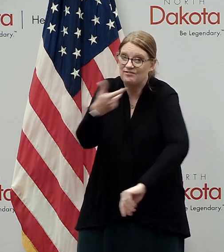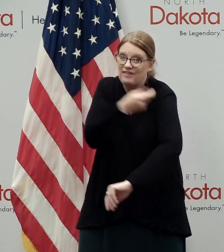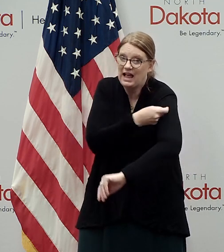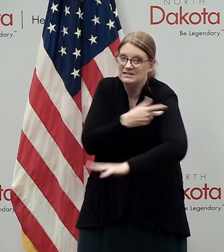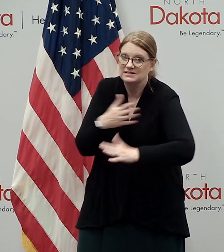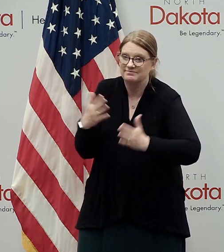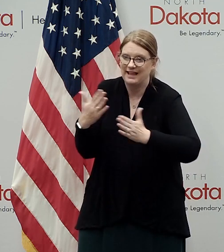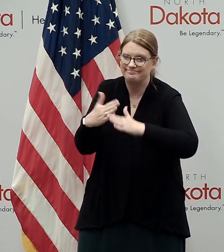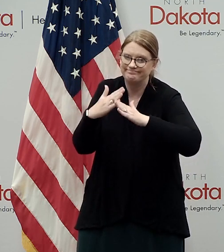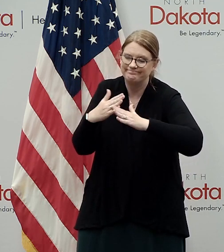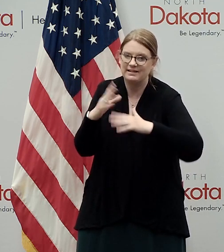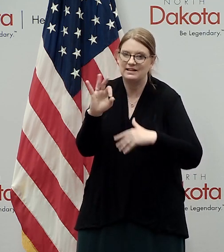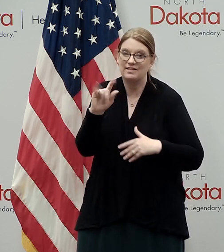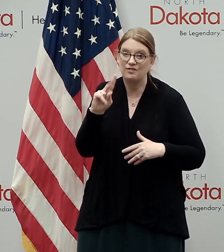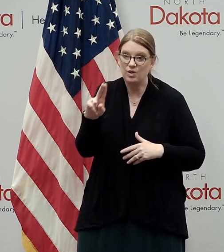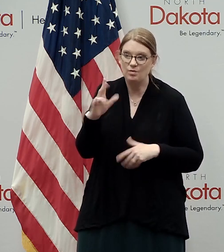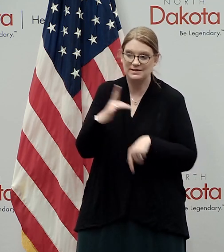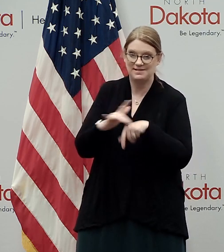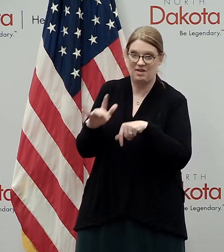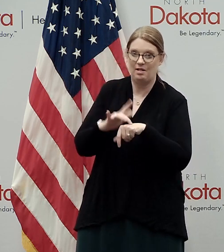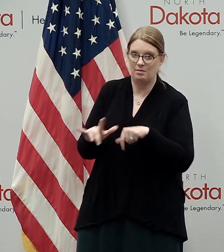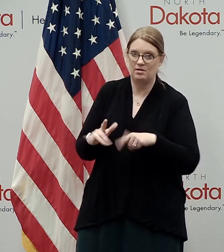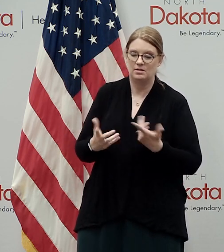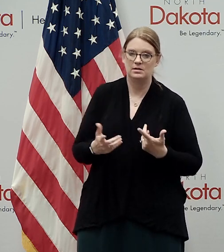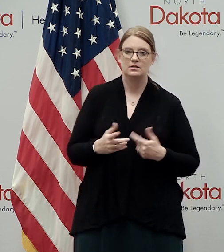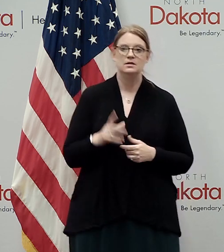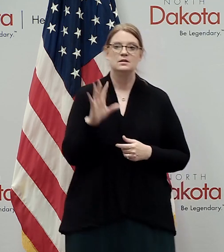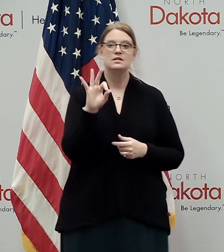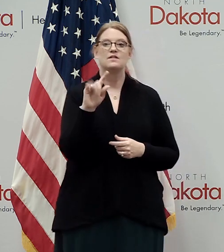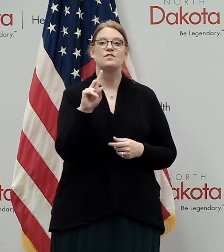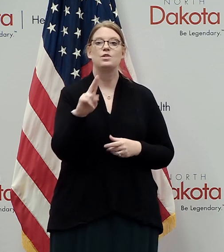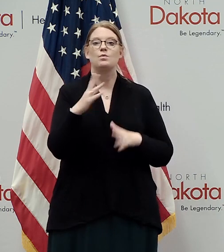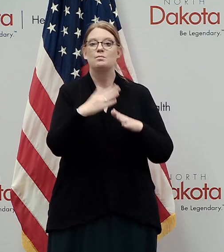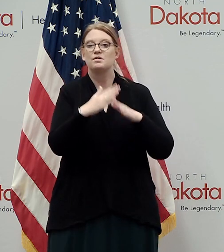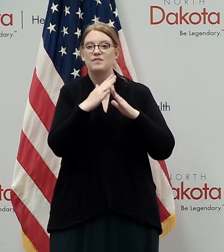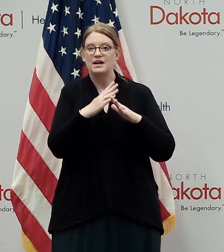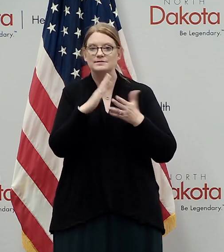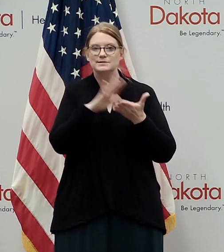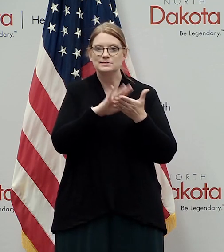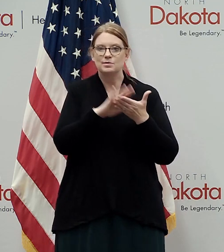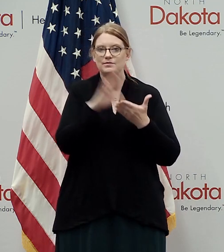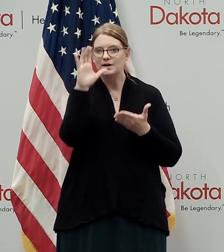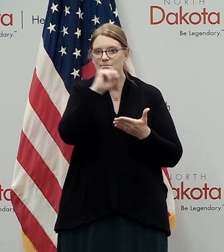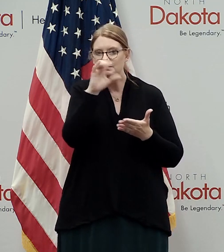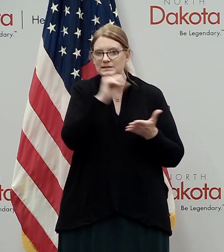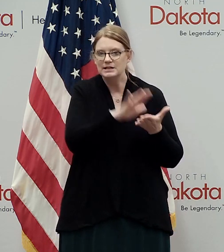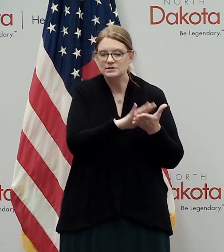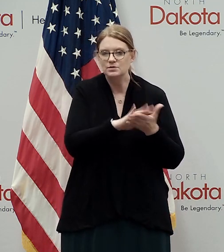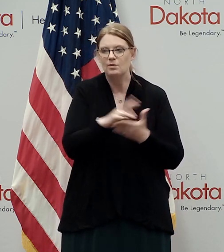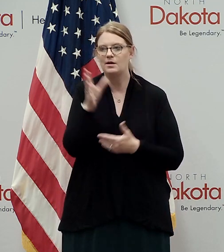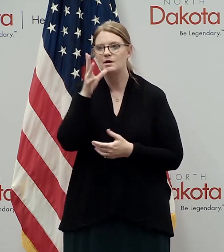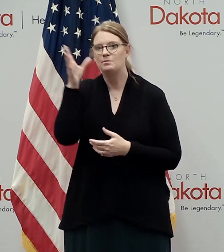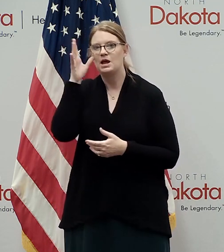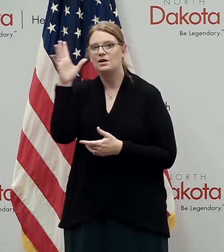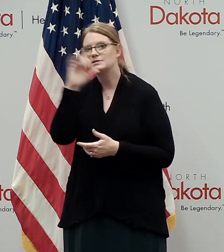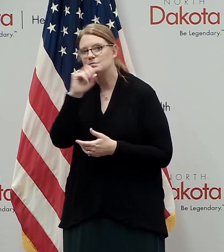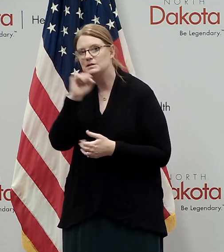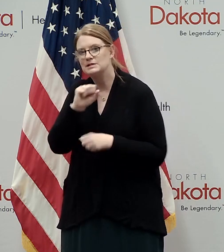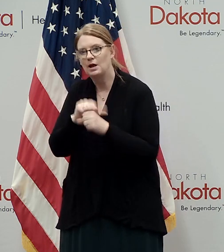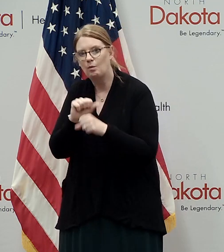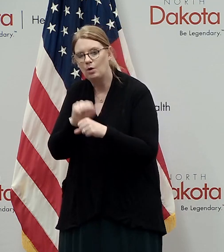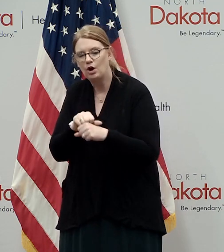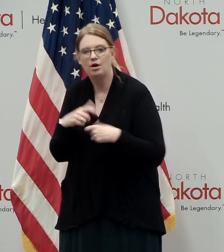flu this fall when it becomes available. The flu will prevent children from missing school due to illness, parents missing work to take care of sick